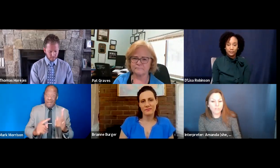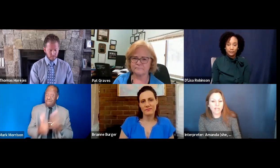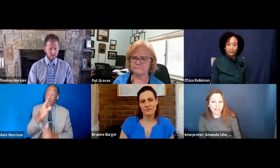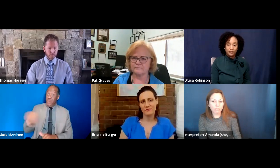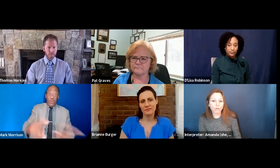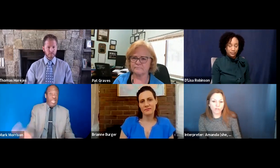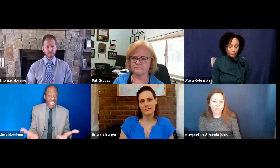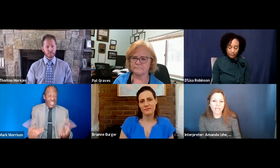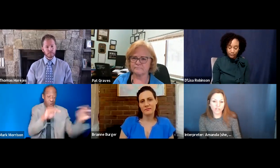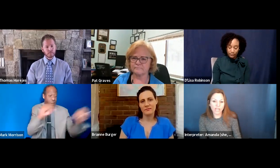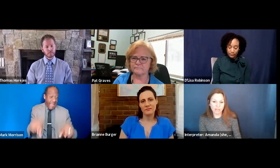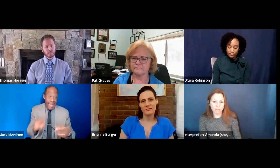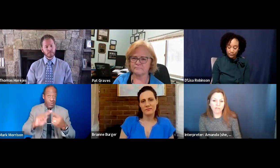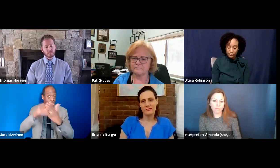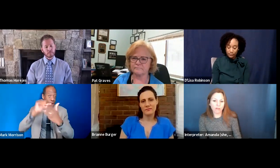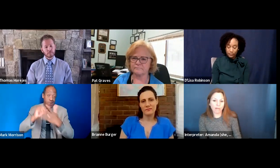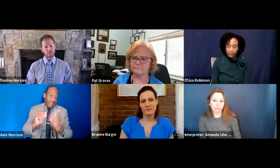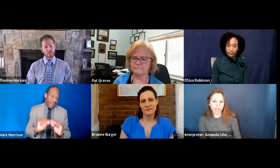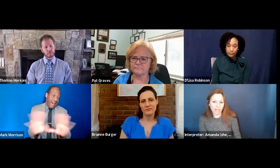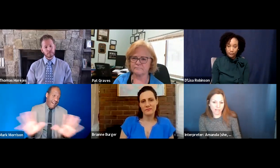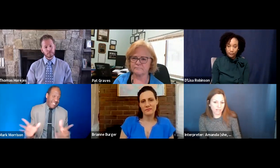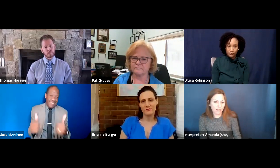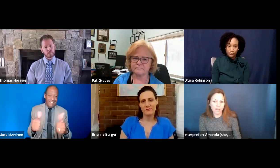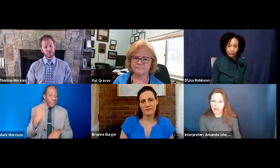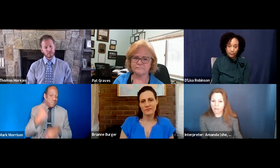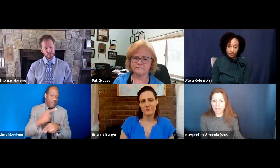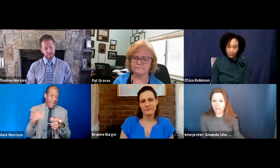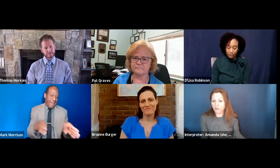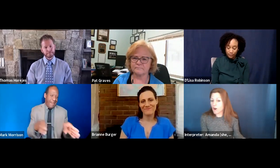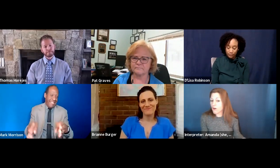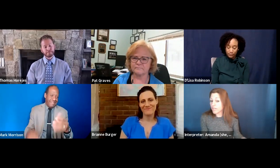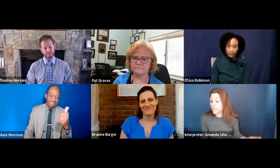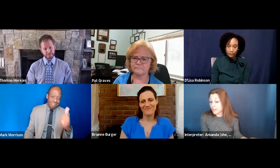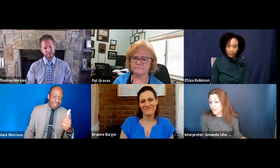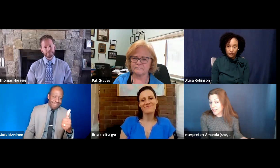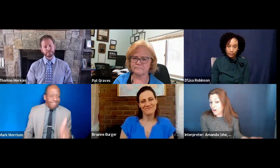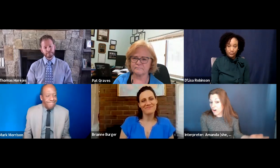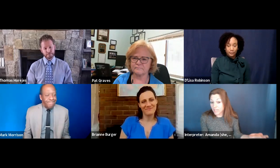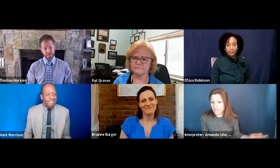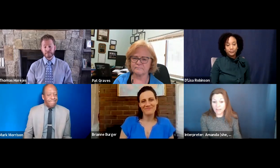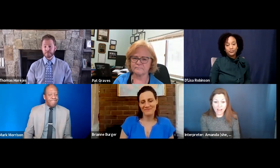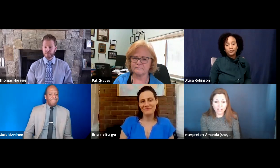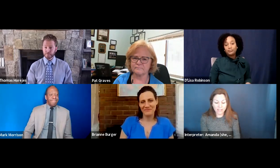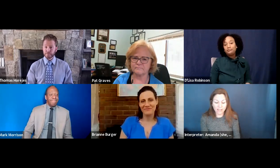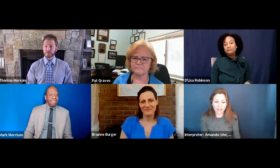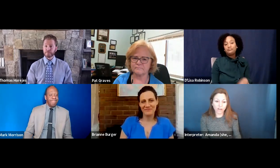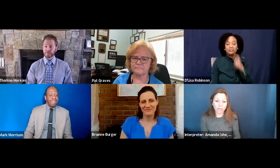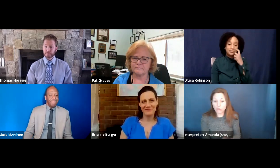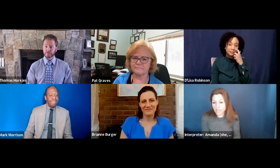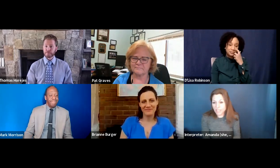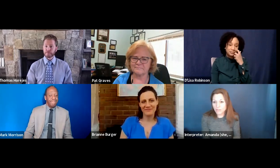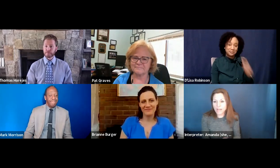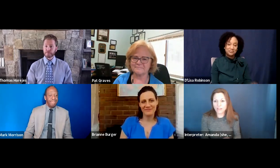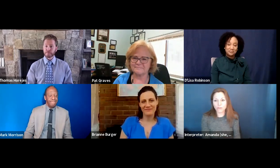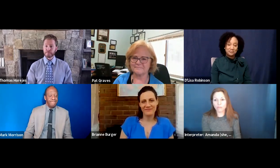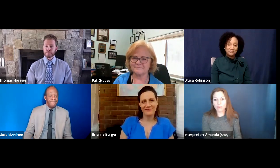I would say the employers need to educate themselves about that process. And if you're already here, you're already in that, you're already